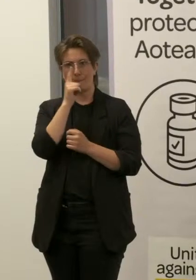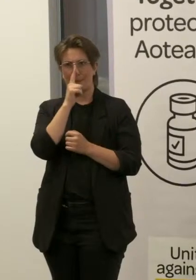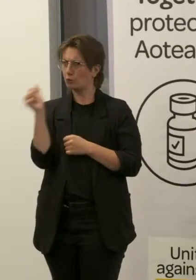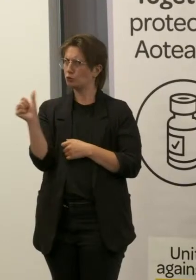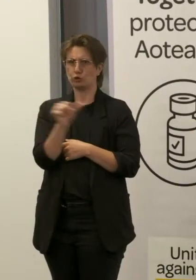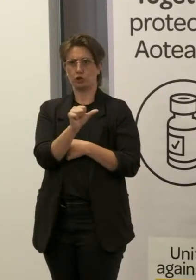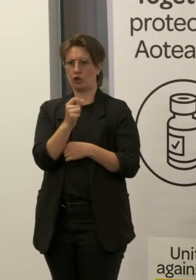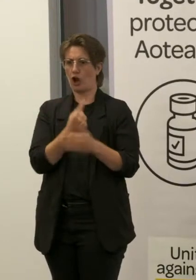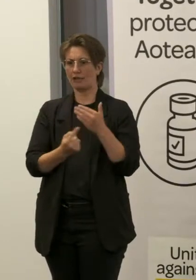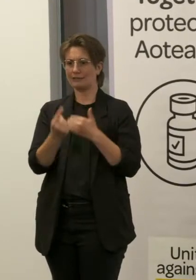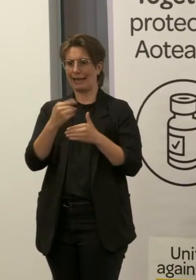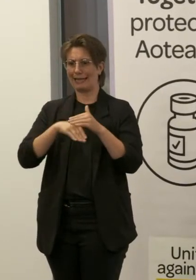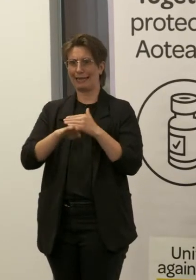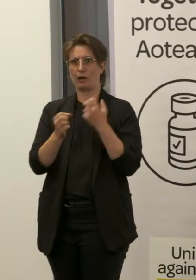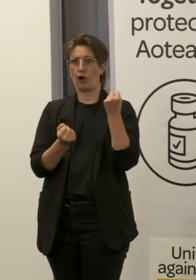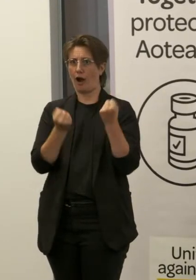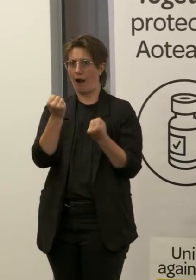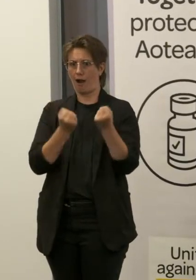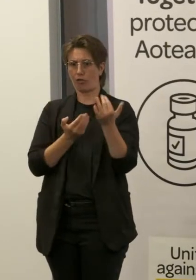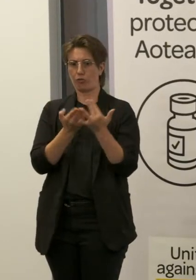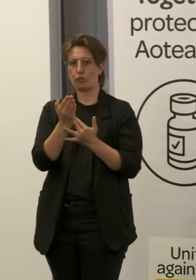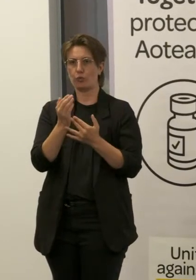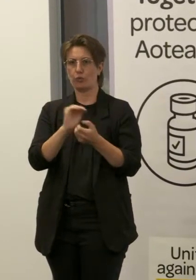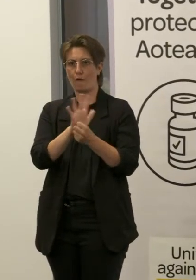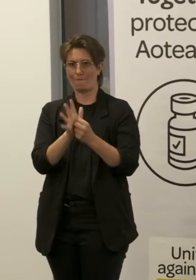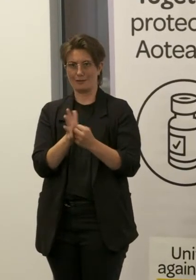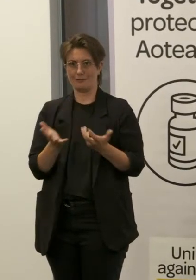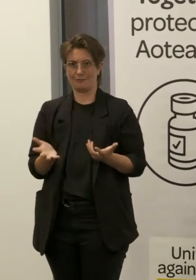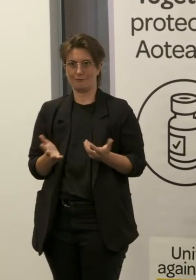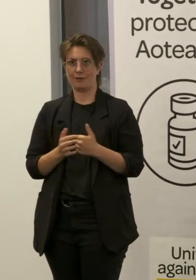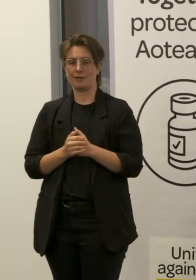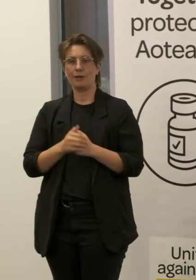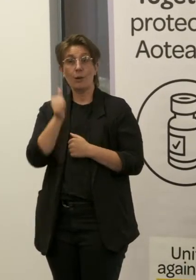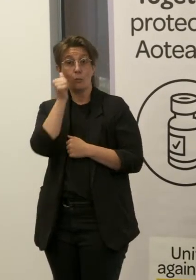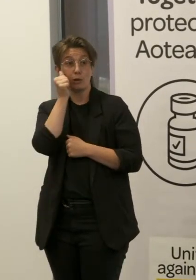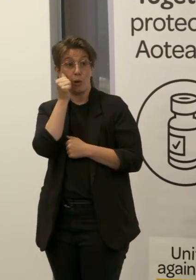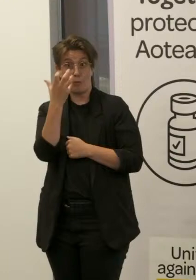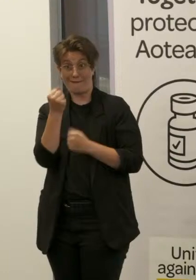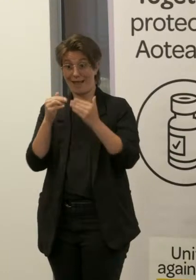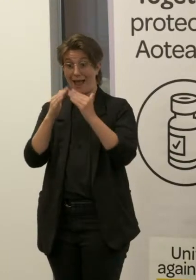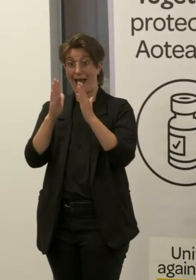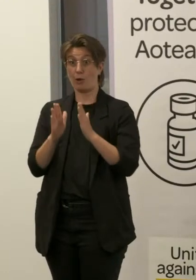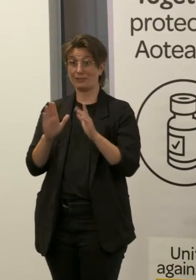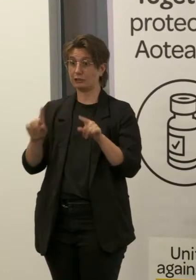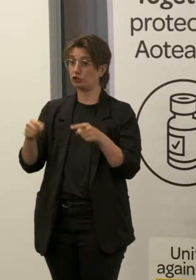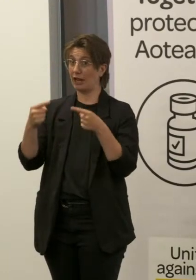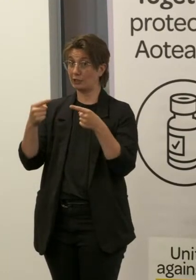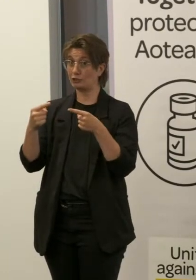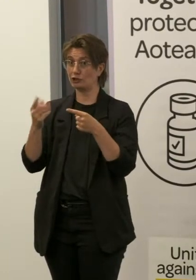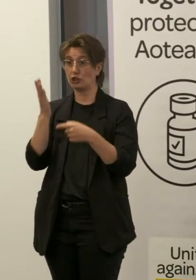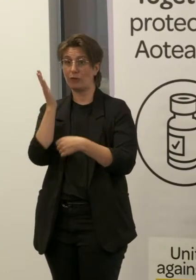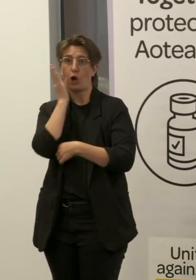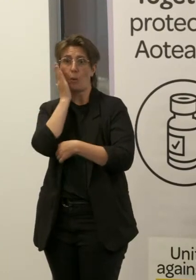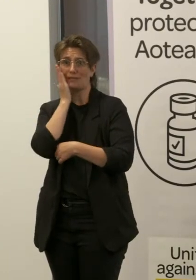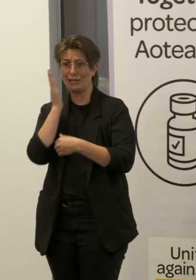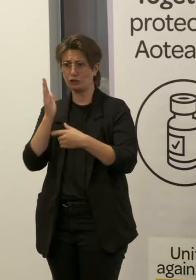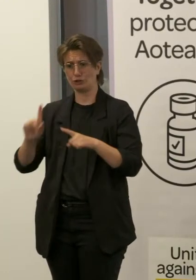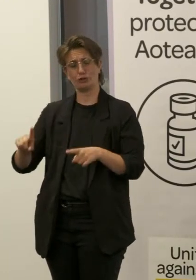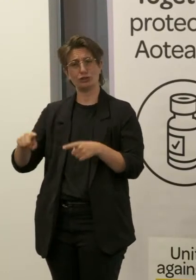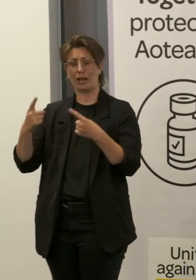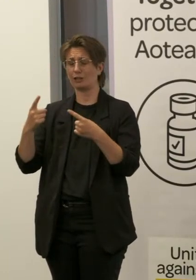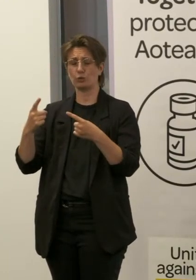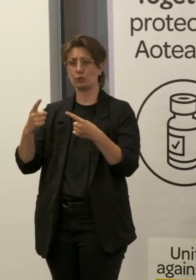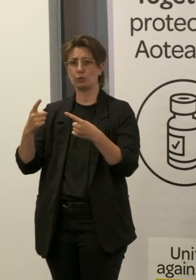during COVID. We know we've got a housing and accommodation challenge in our country pre-COVID, and that exists today, and in some ways it's